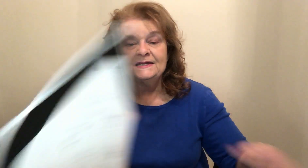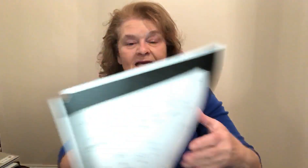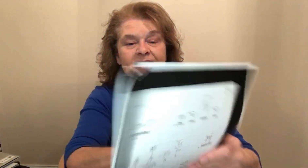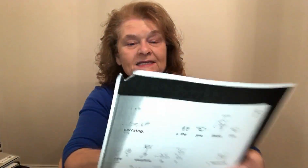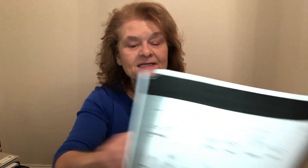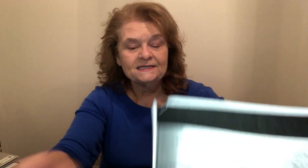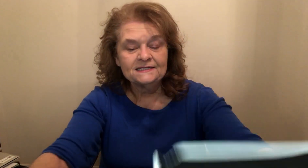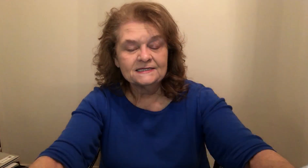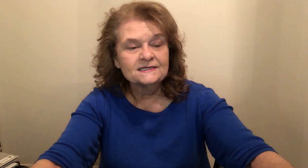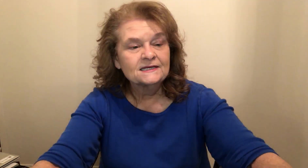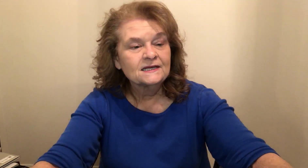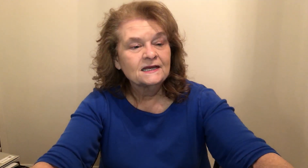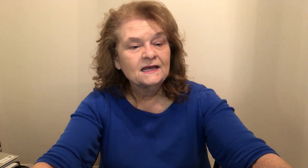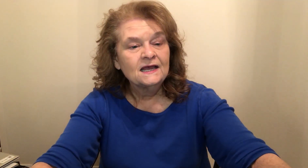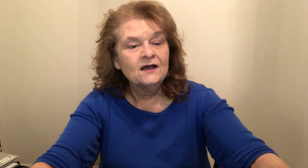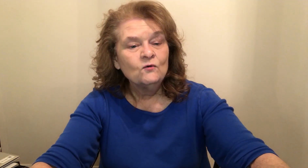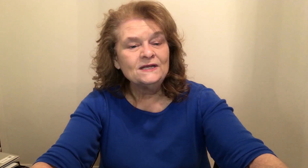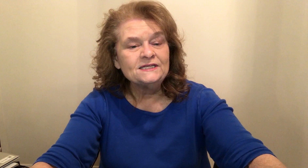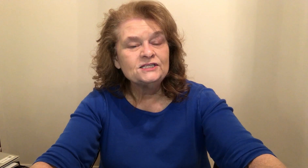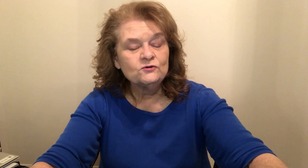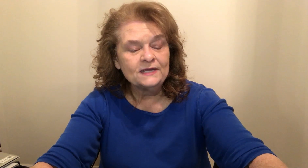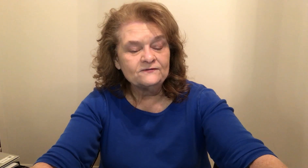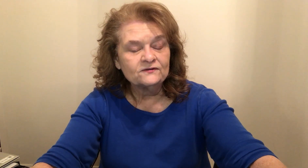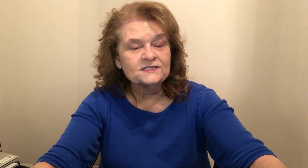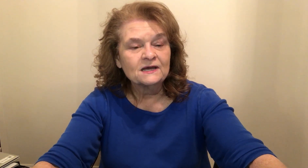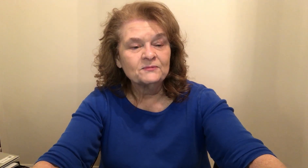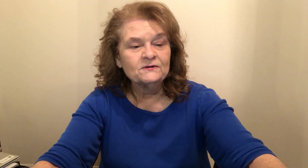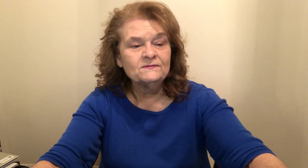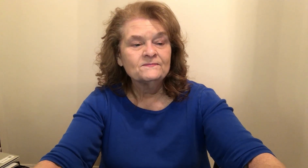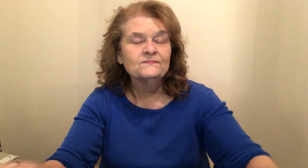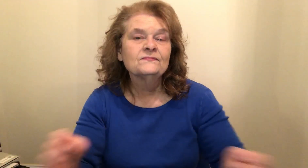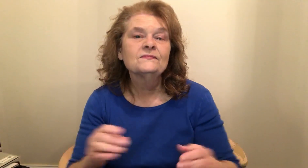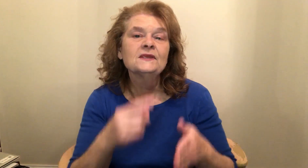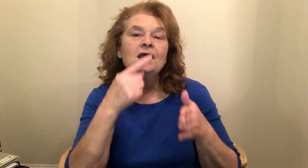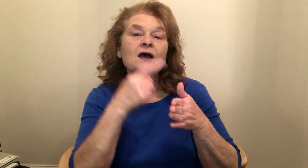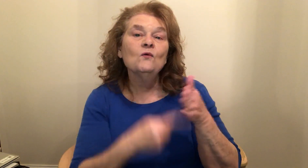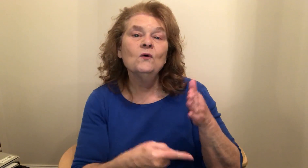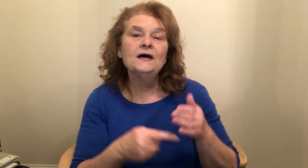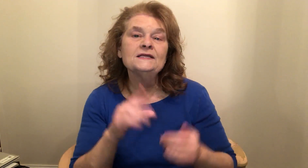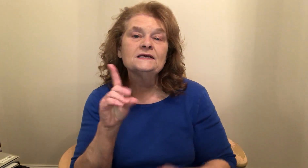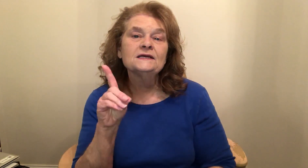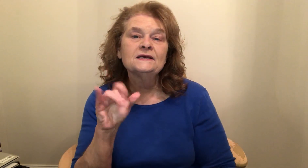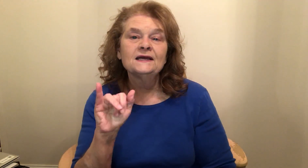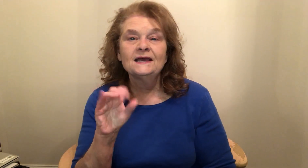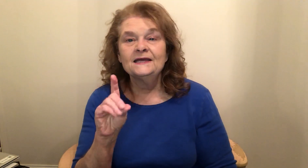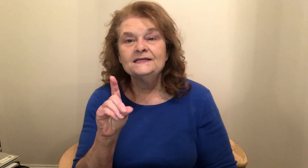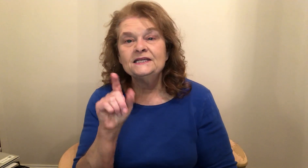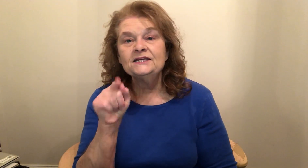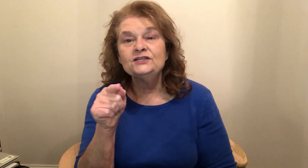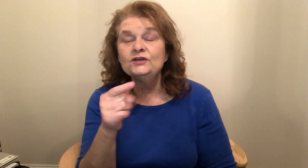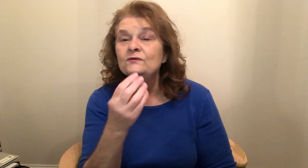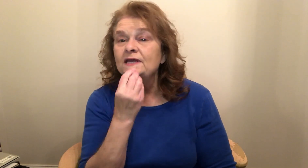Next sentence. What did you eat for supper? What did you